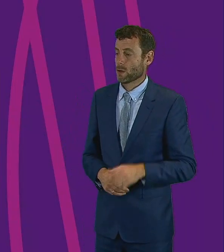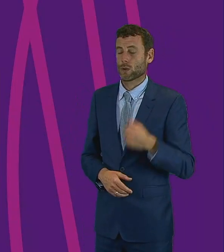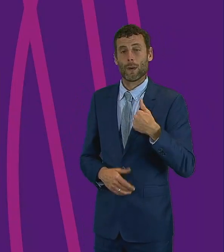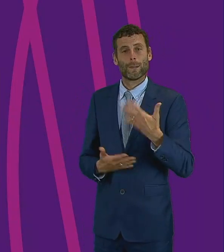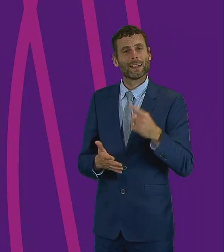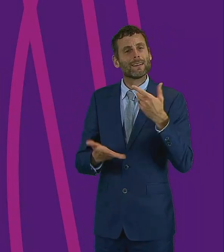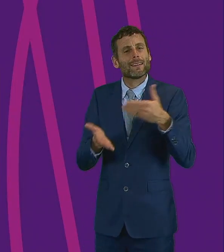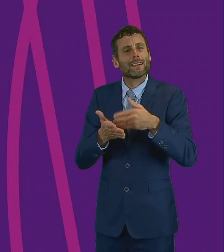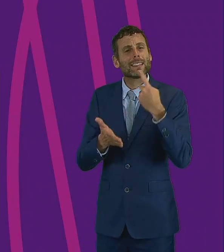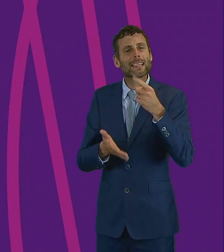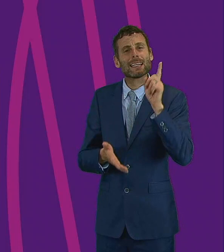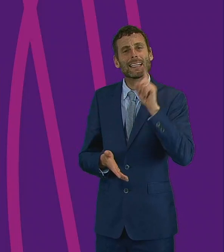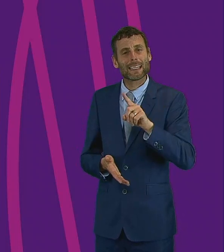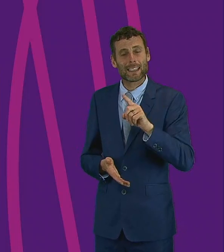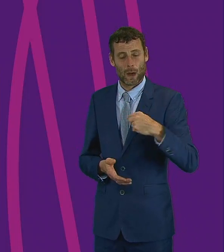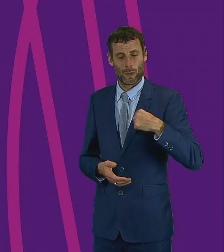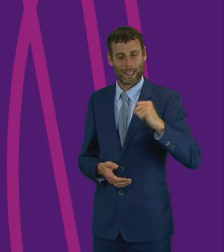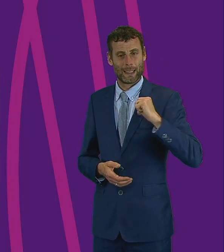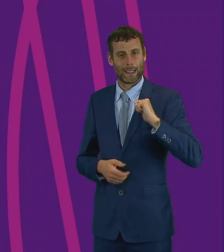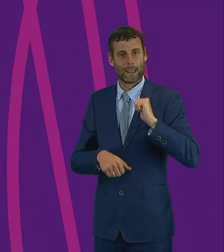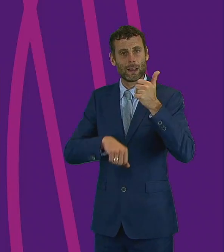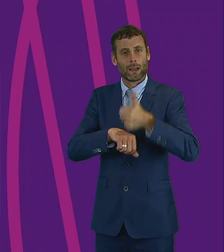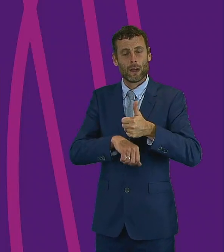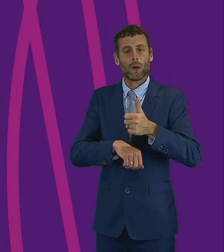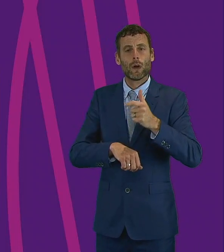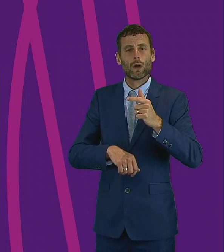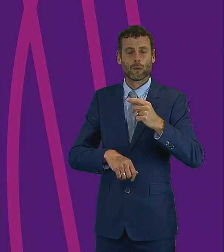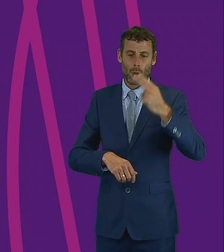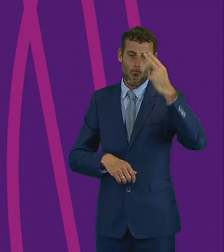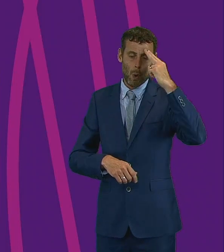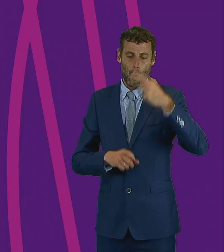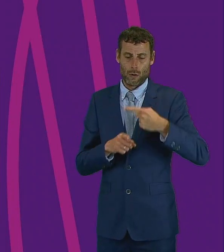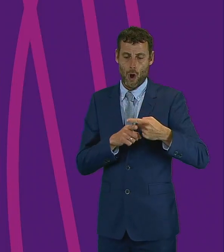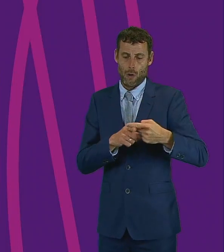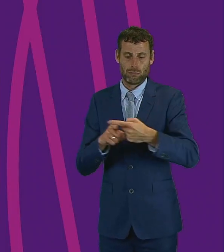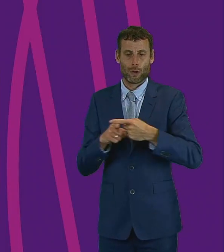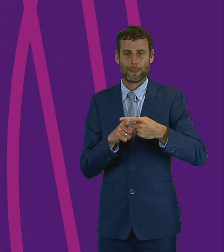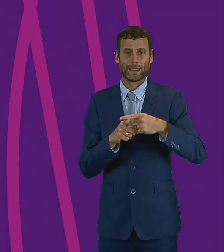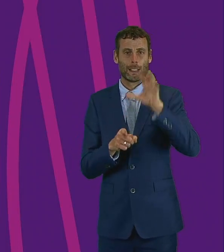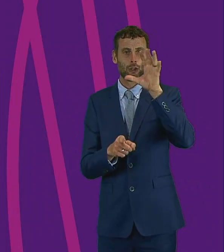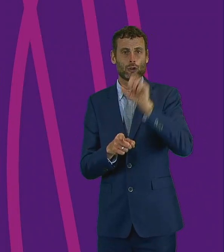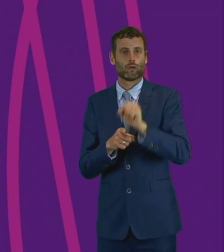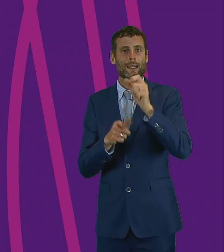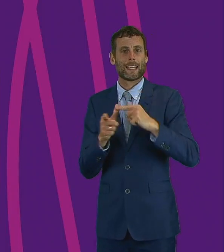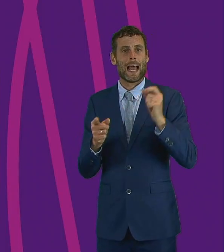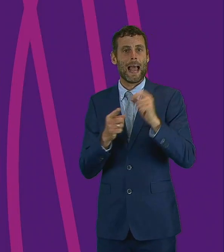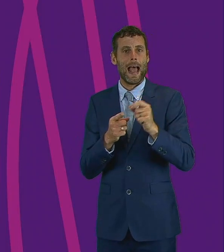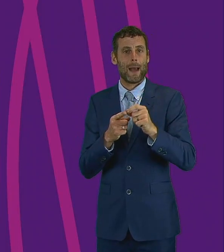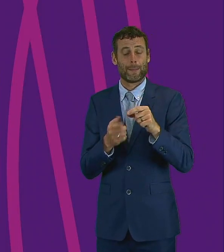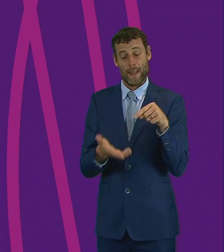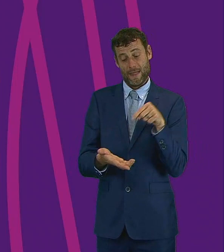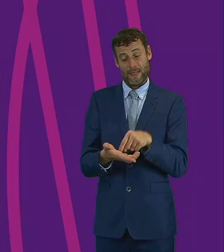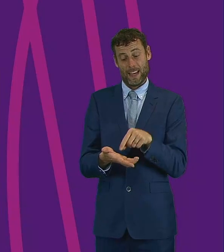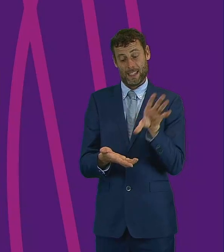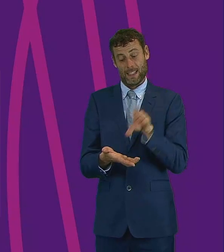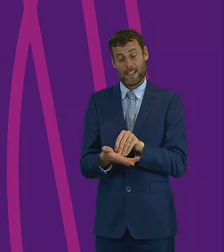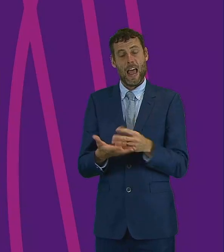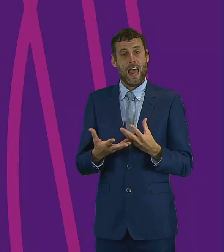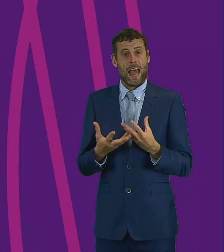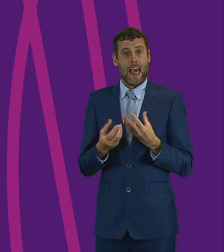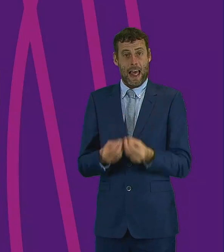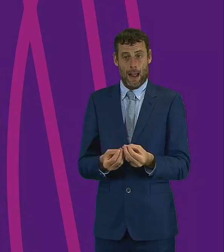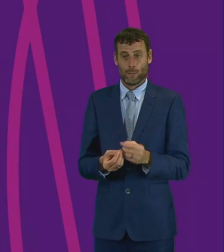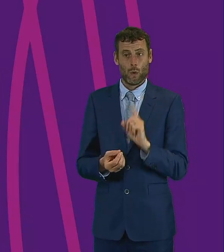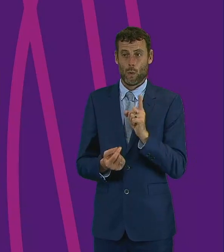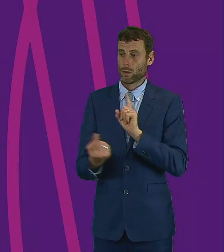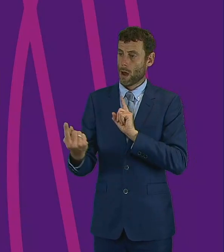will very soon launch the proximity tracing app, Protect Scotland, which will help to complement the proven and